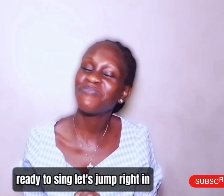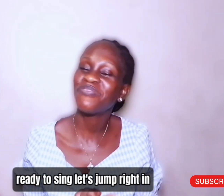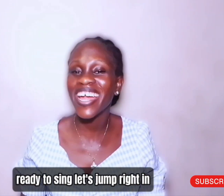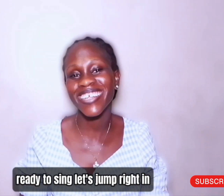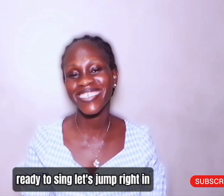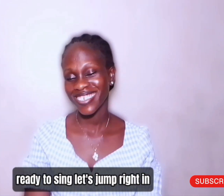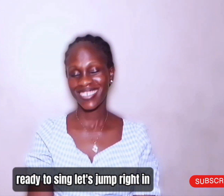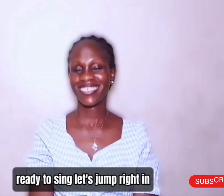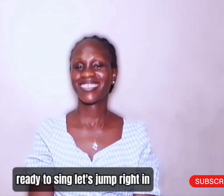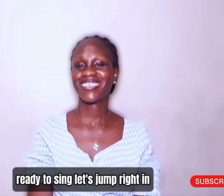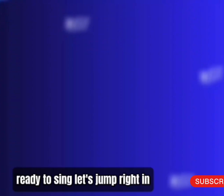jump right in.